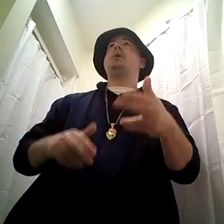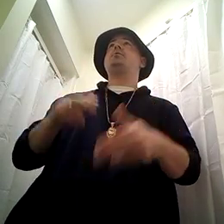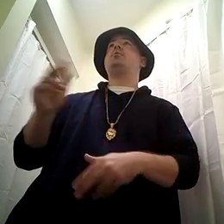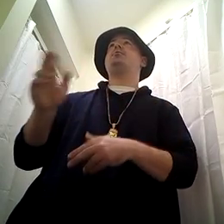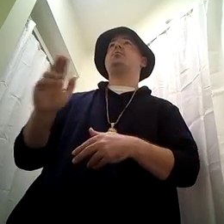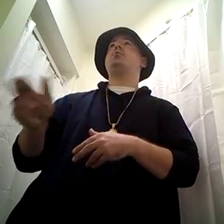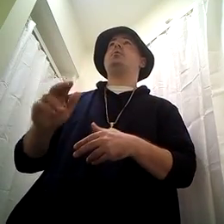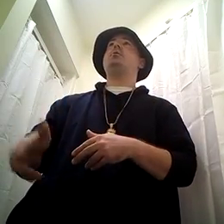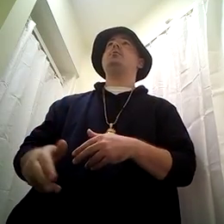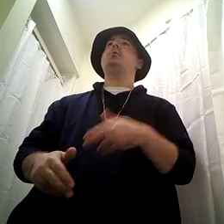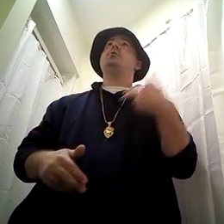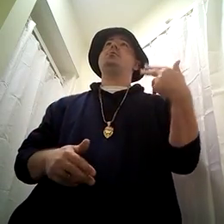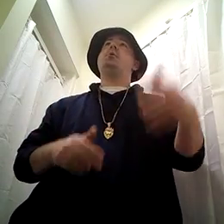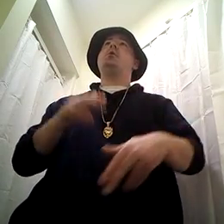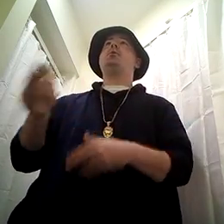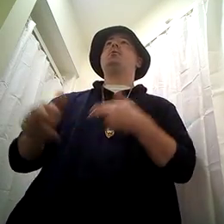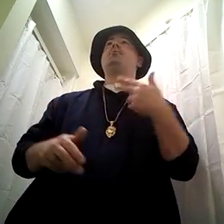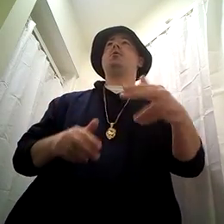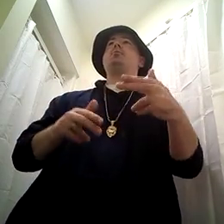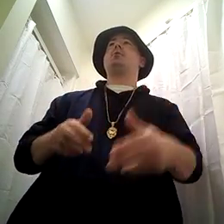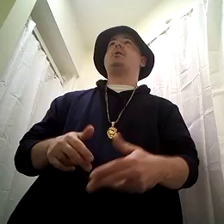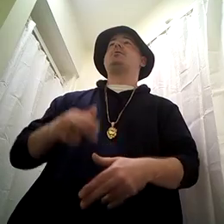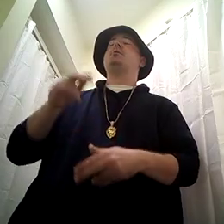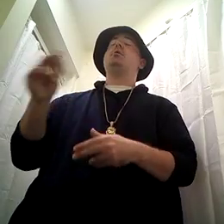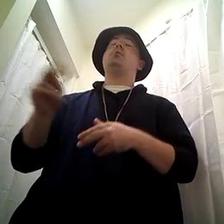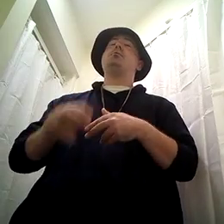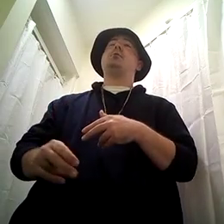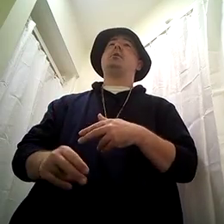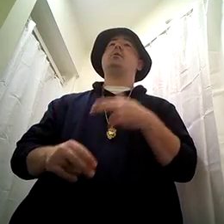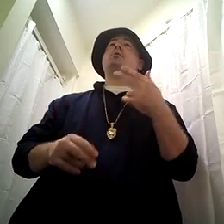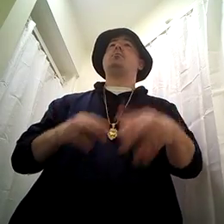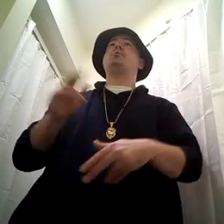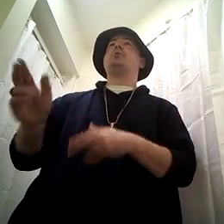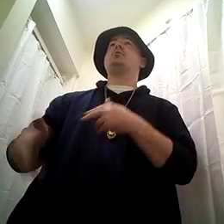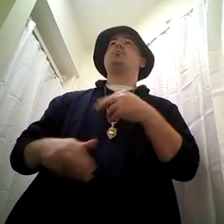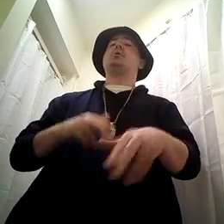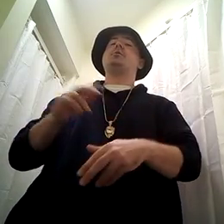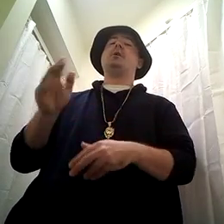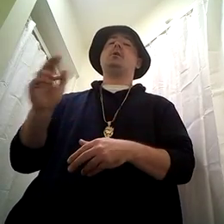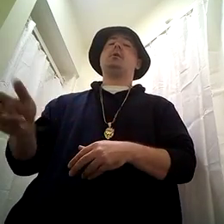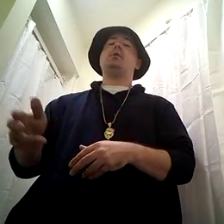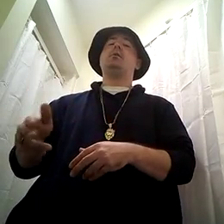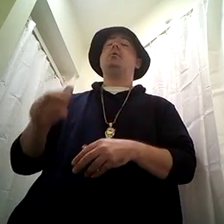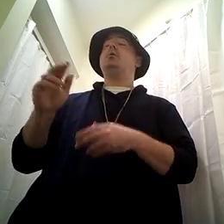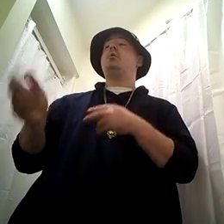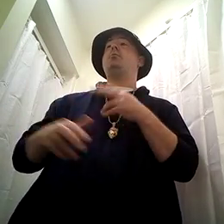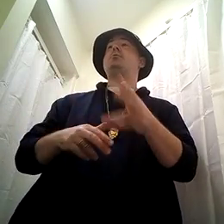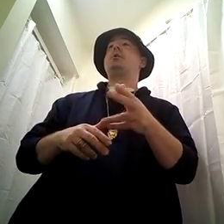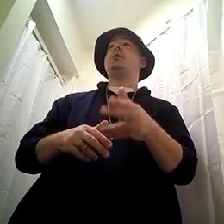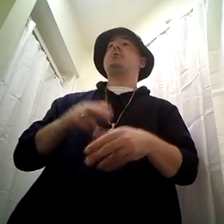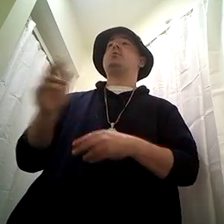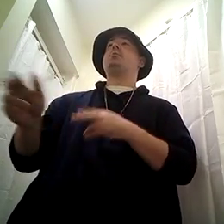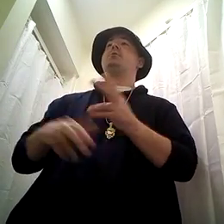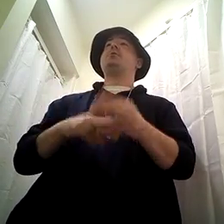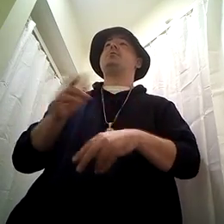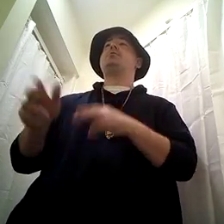dad are off to Waterloo to buy a bucket of Hot Madras. Hot Madras, Hot Madras, Hot Madras, la la. Hot Madras, Hot Madras, Hot